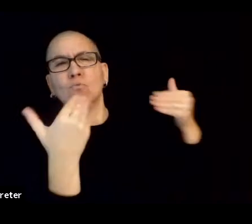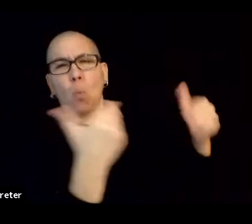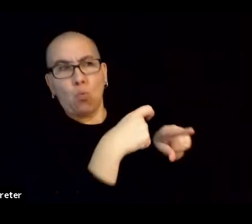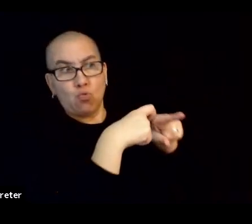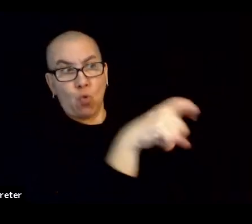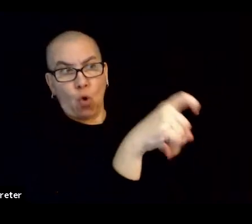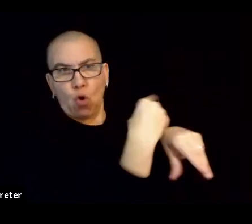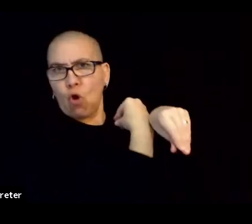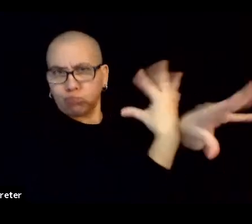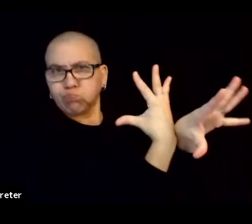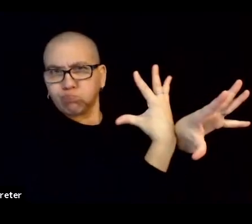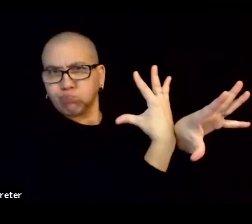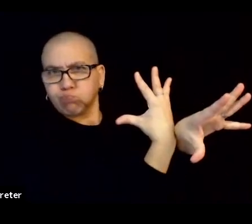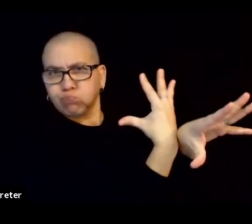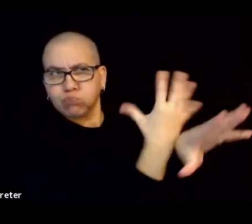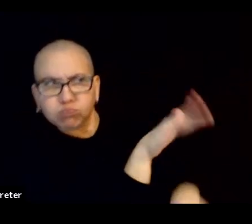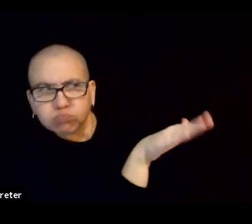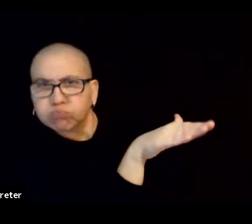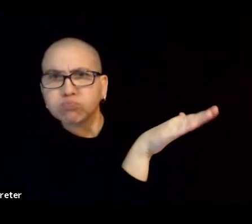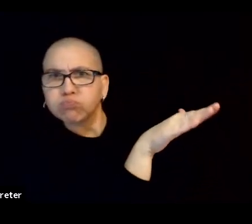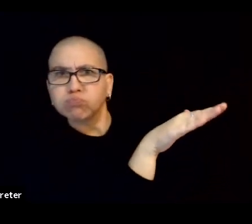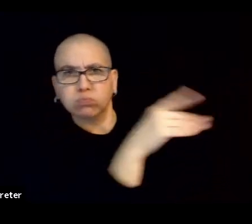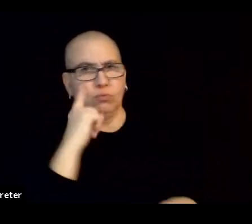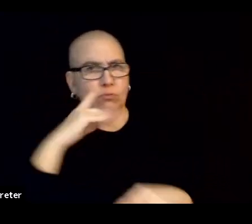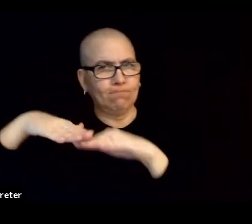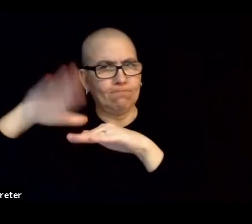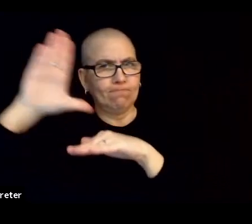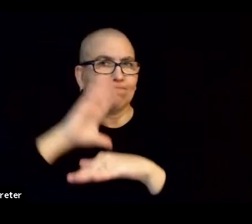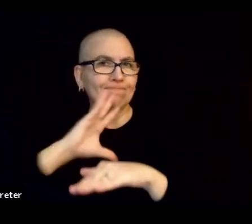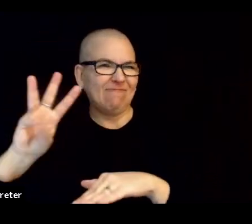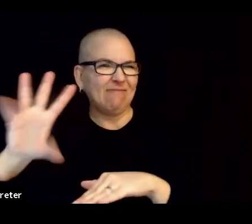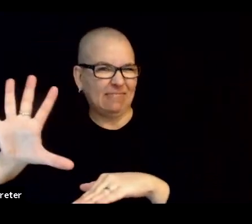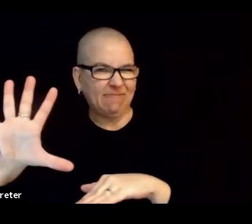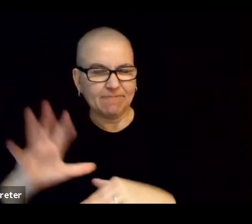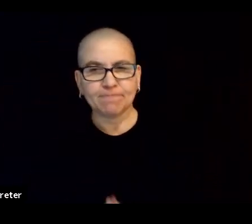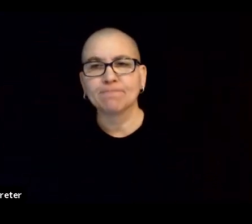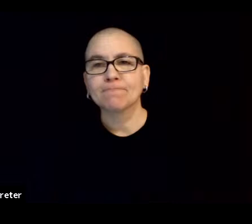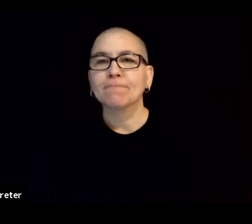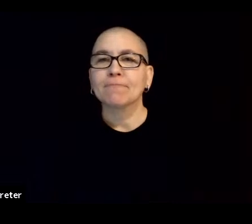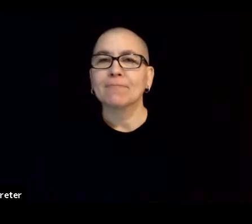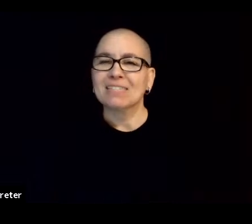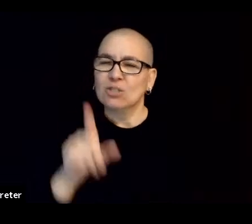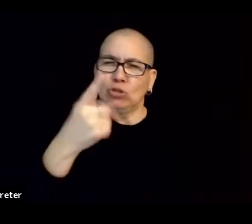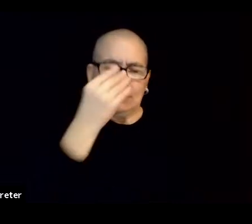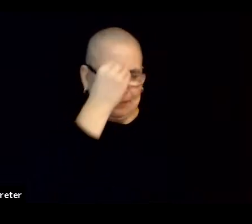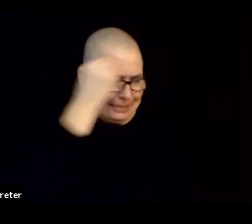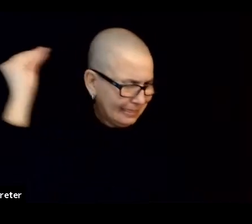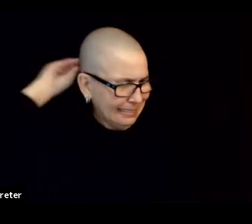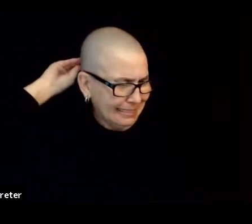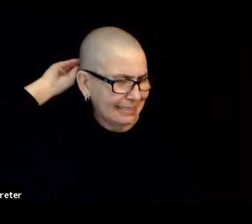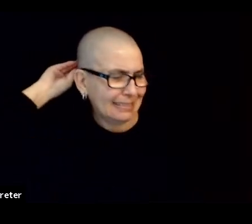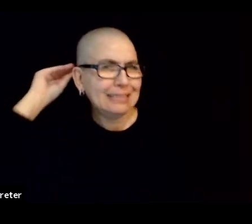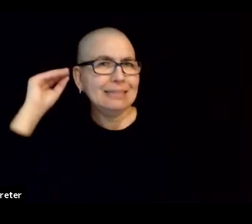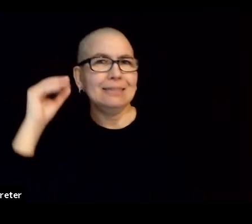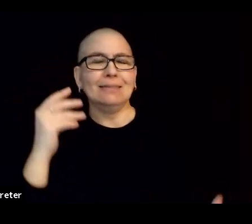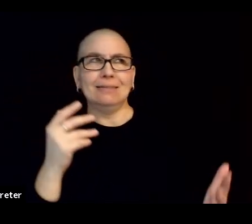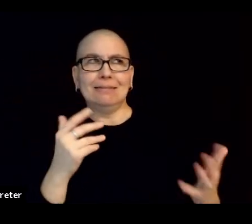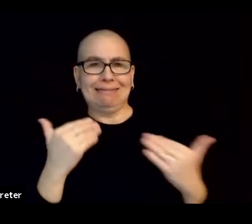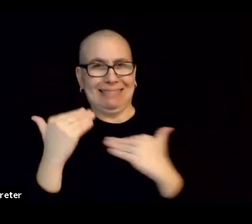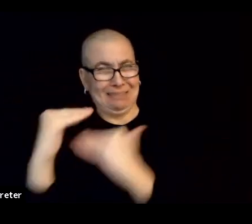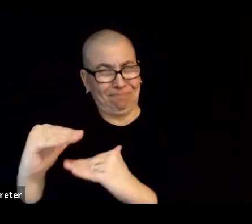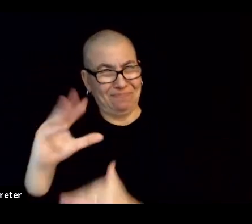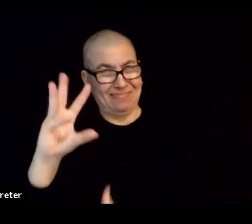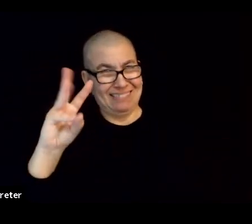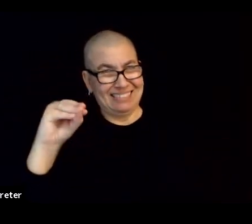going to need to keep in mind that the very limited supplies we have mean that certainly there will be more demand than available doses.